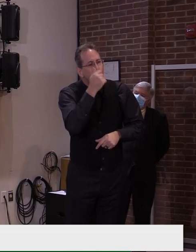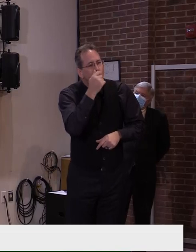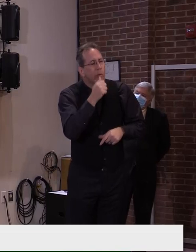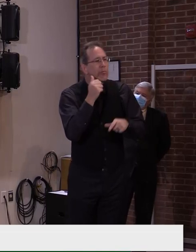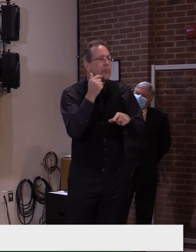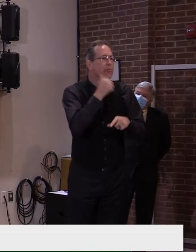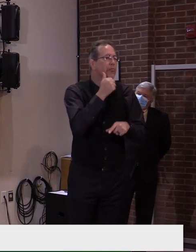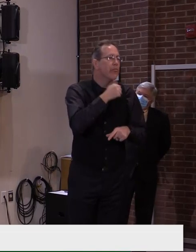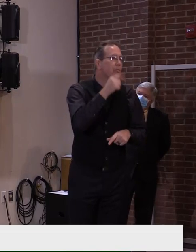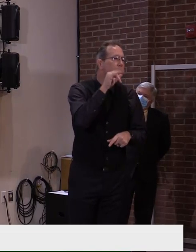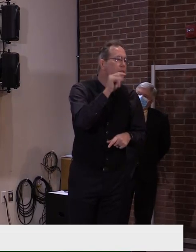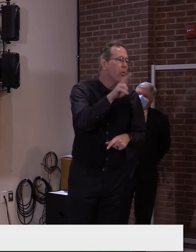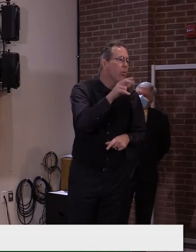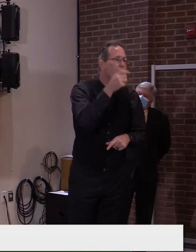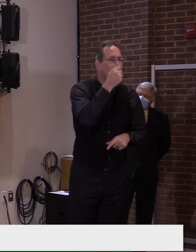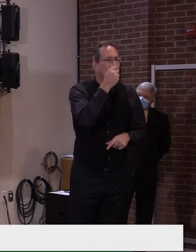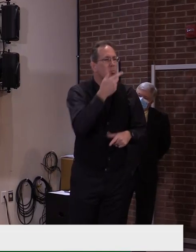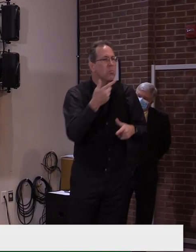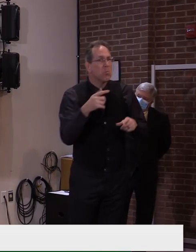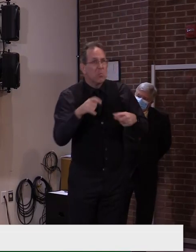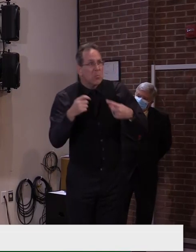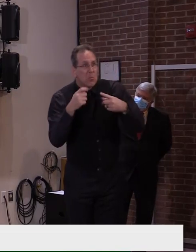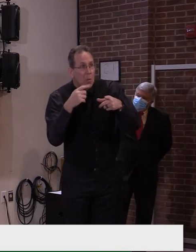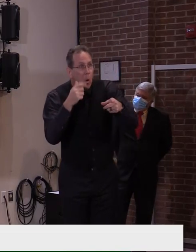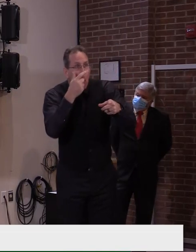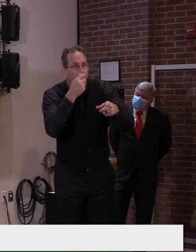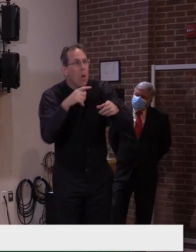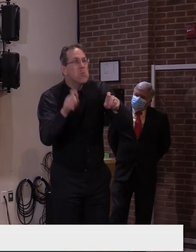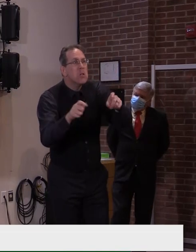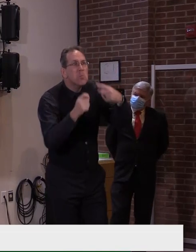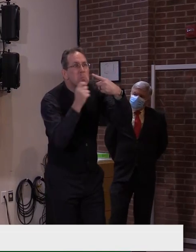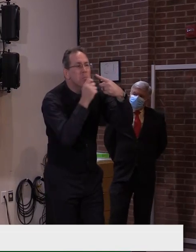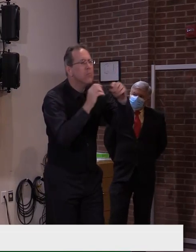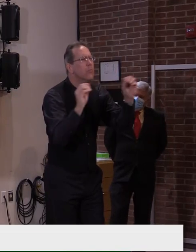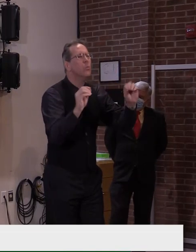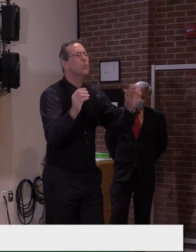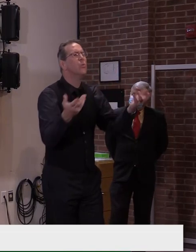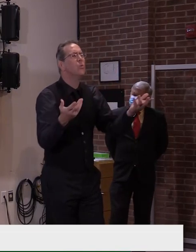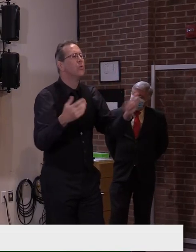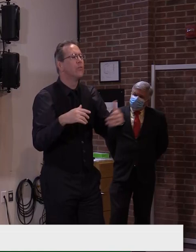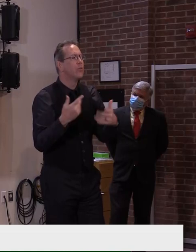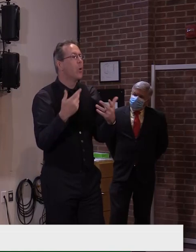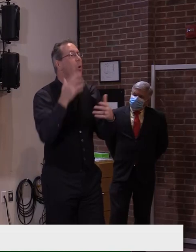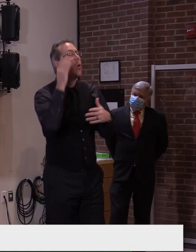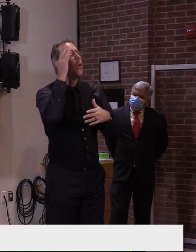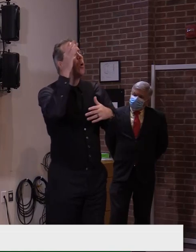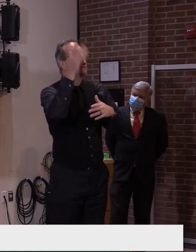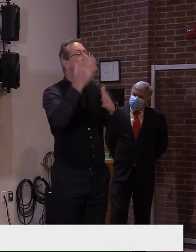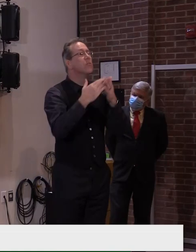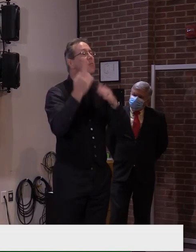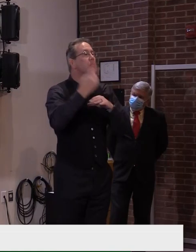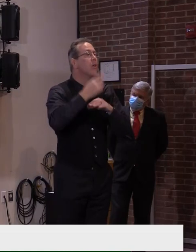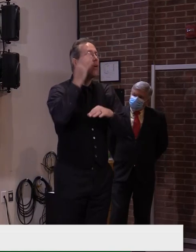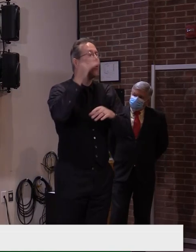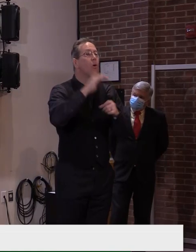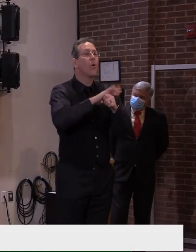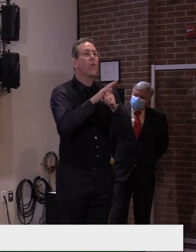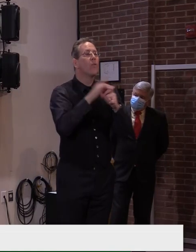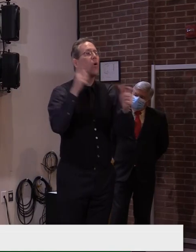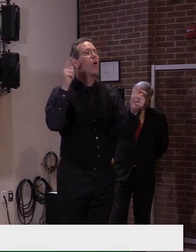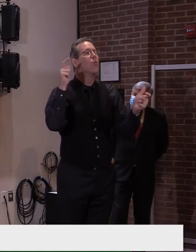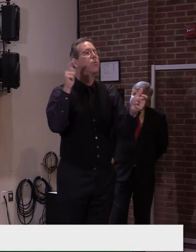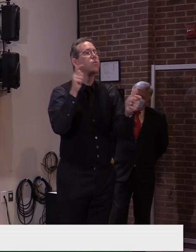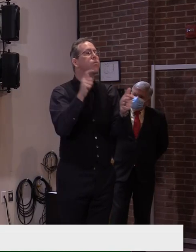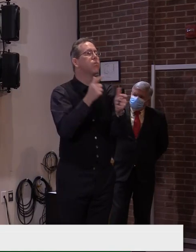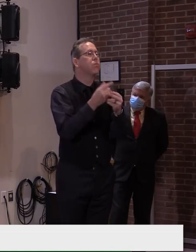in a seasonal nature. People who are ill enough go tested through the healthcare system because they might